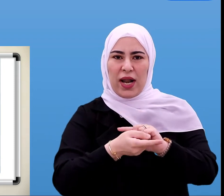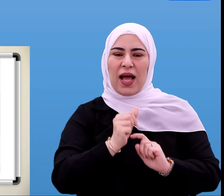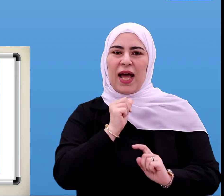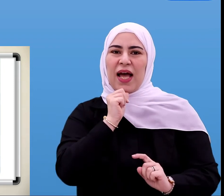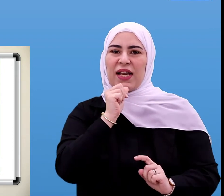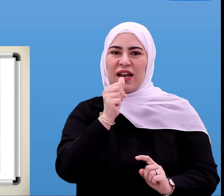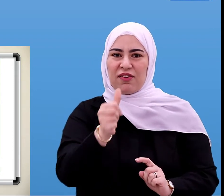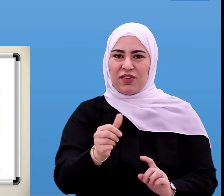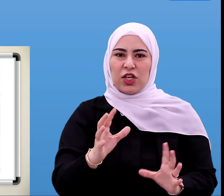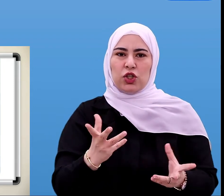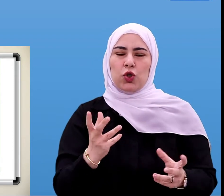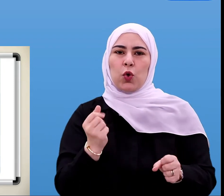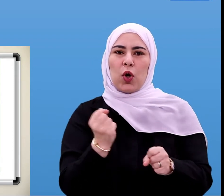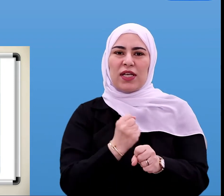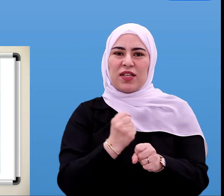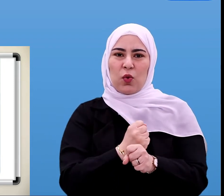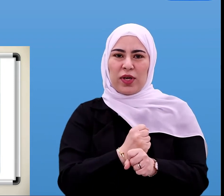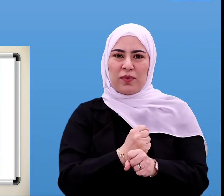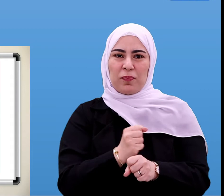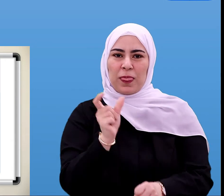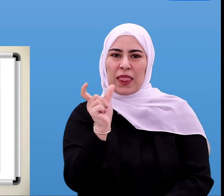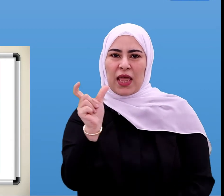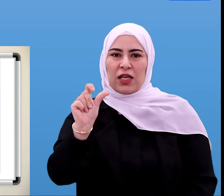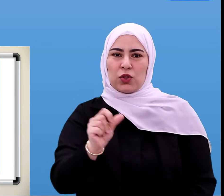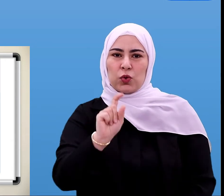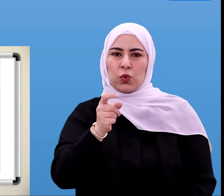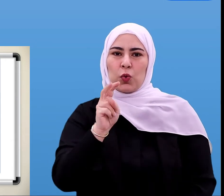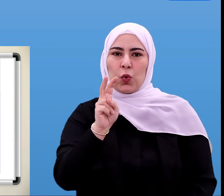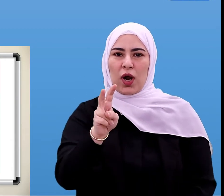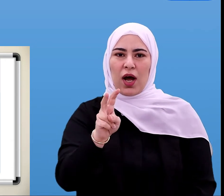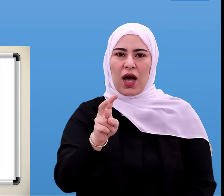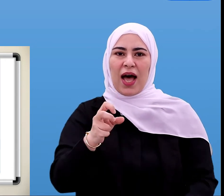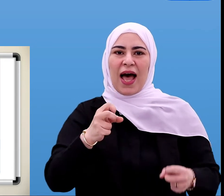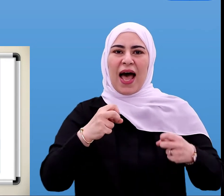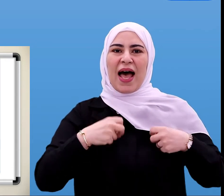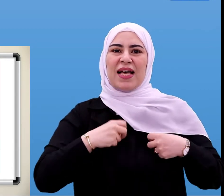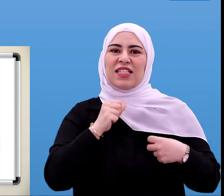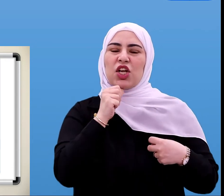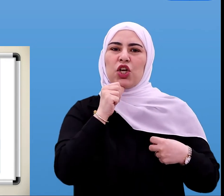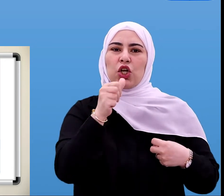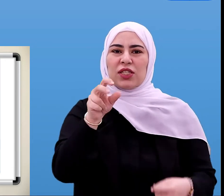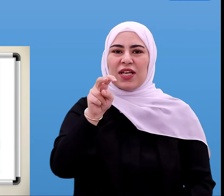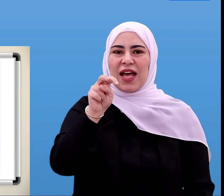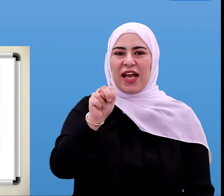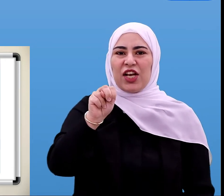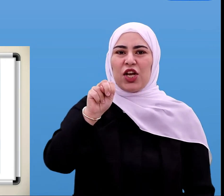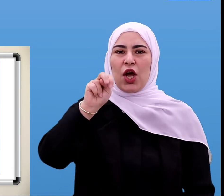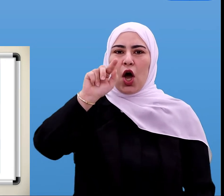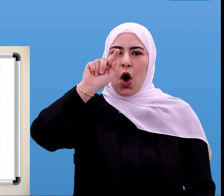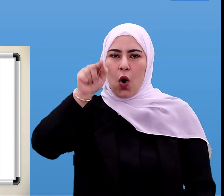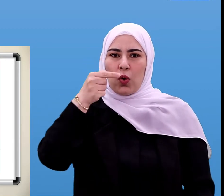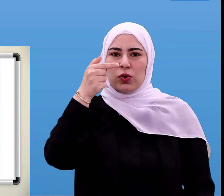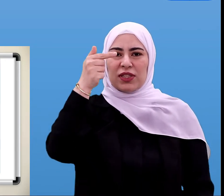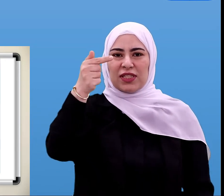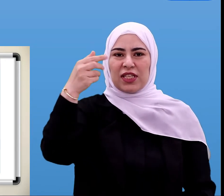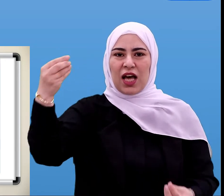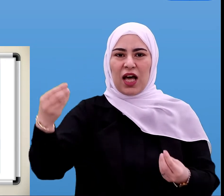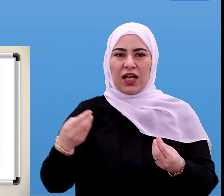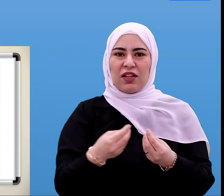negative form, I will say Noura hasn't done her homework. So I will add not